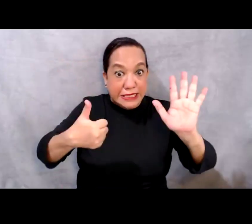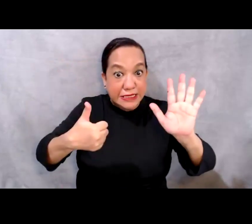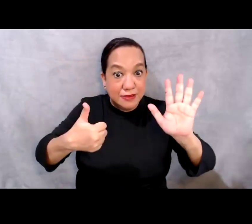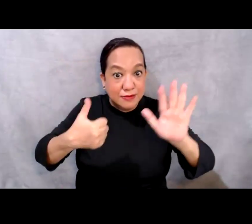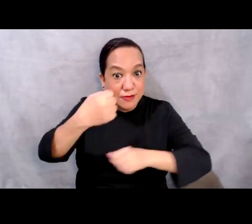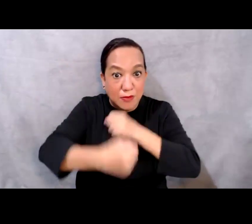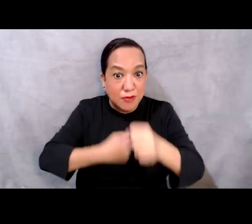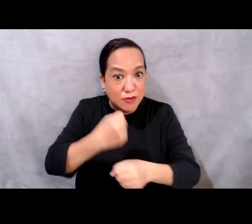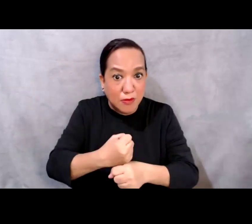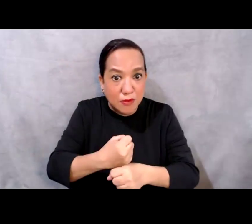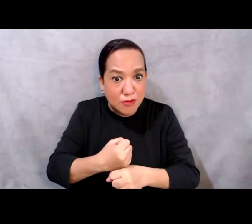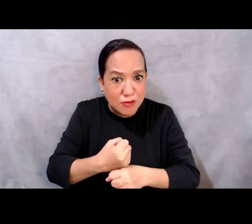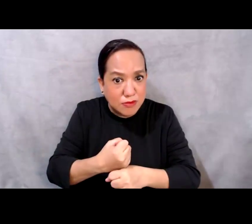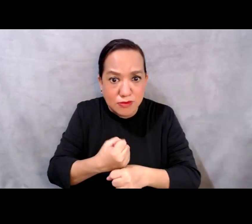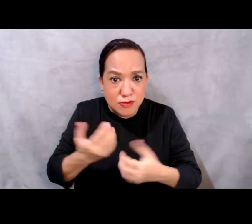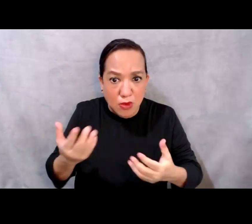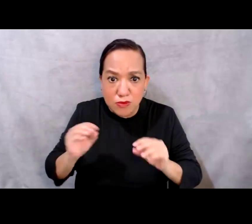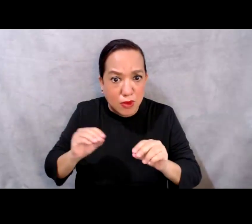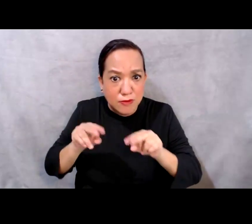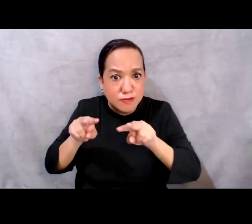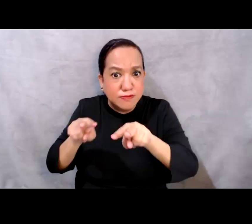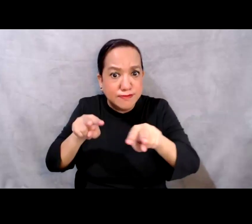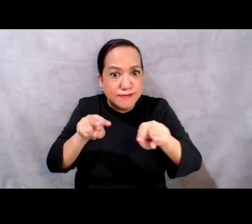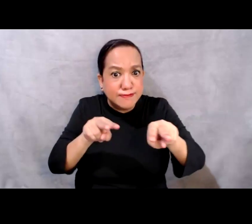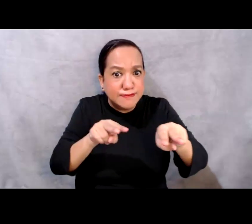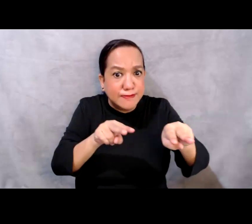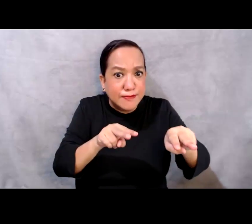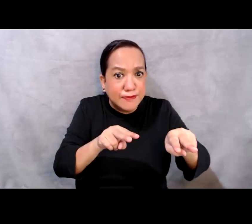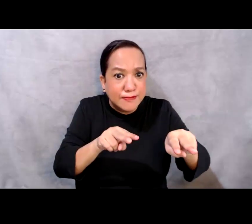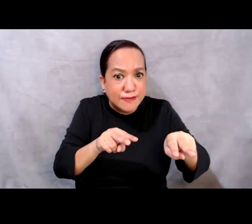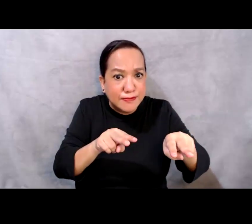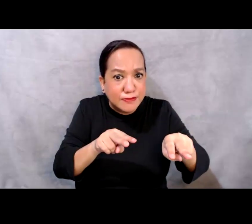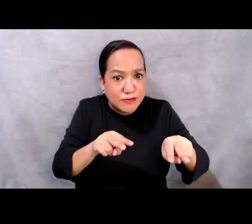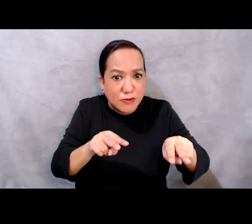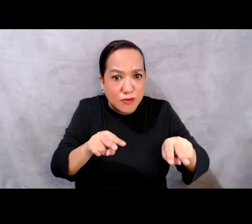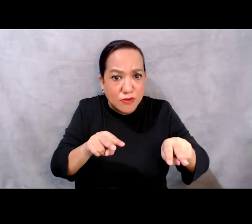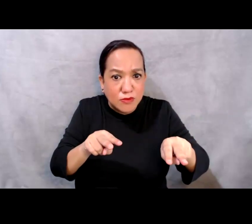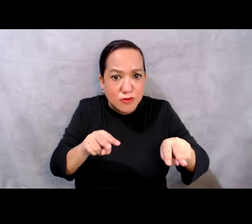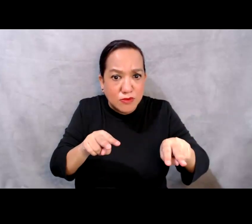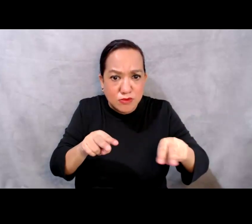period was over, and 2 years since the technical assistance was granted.